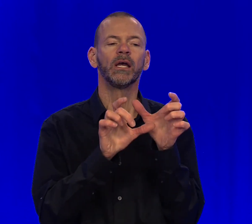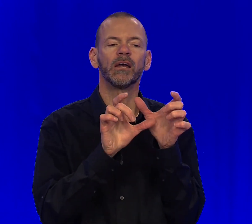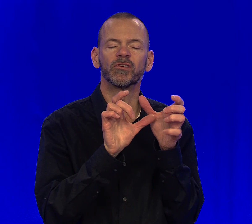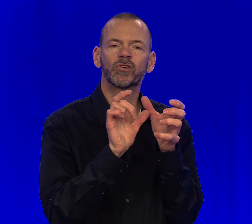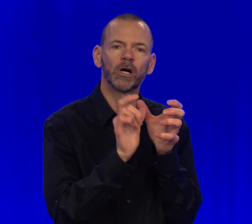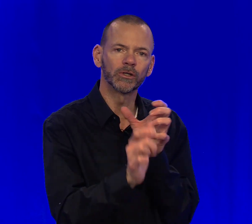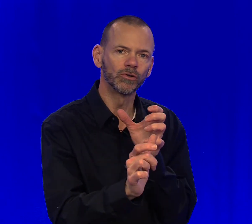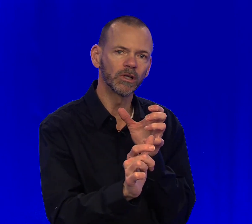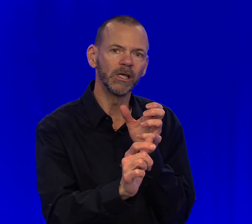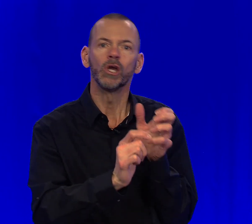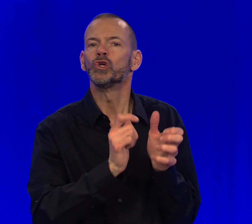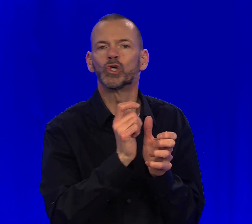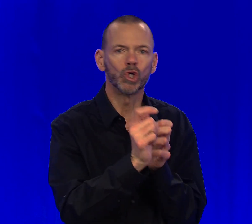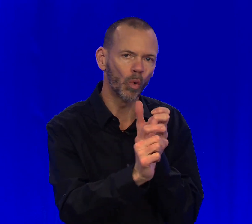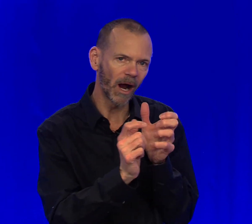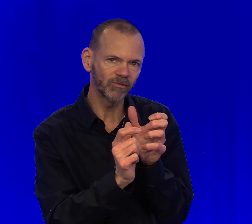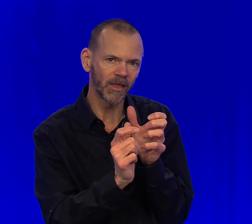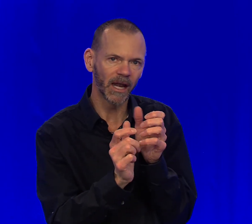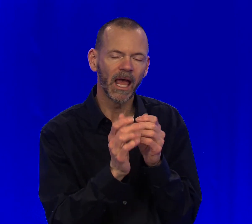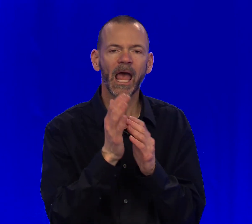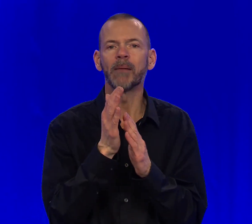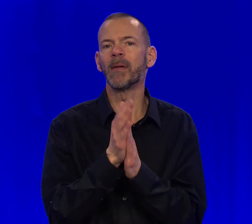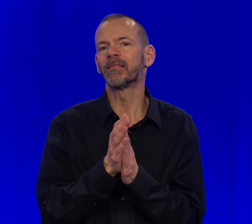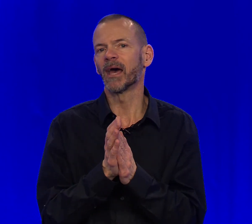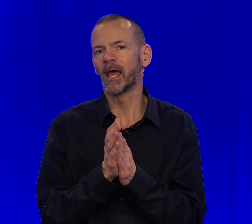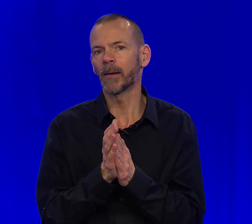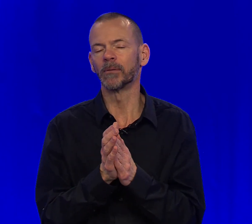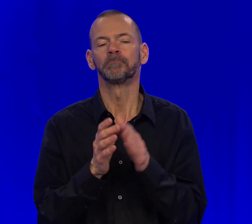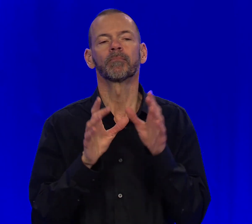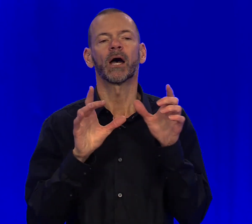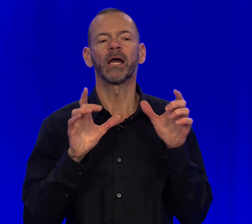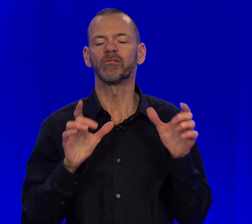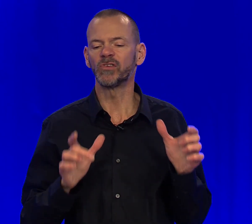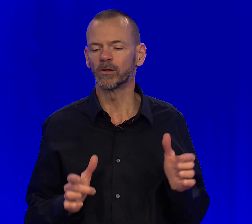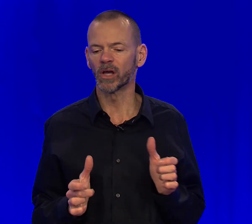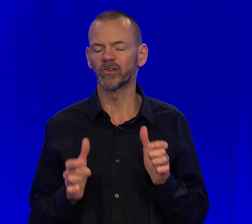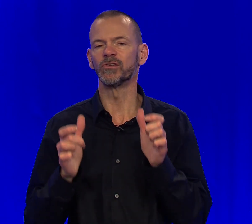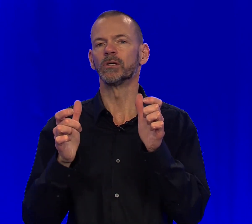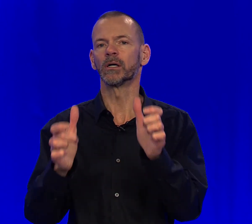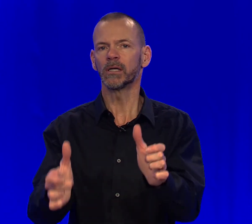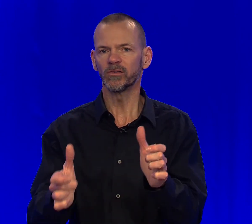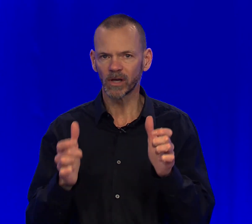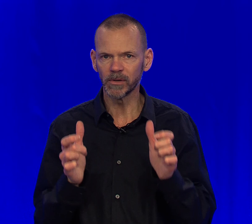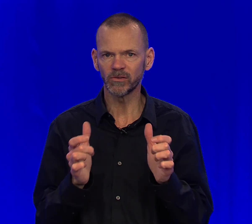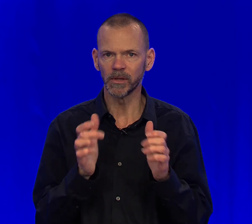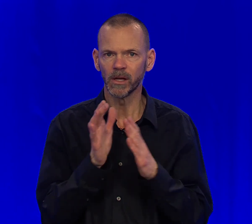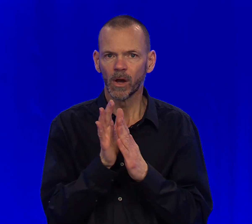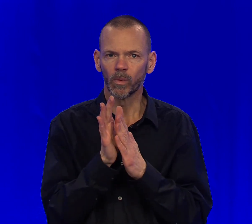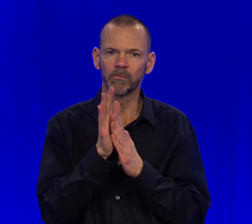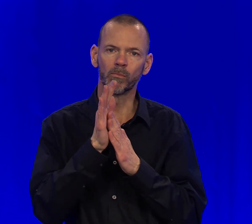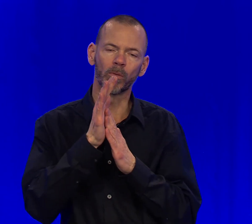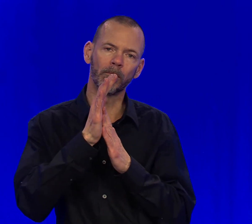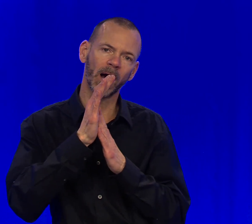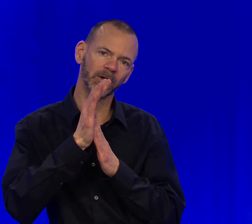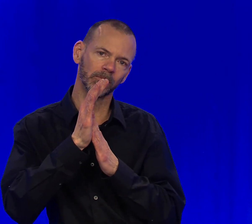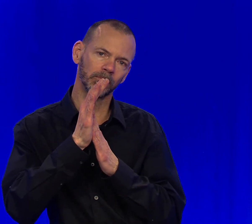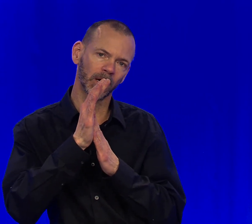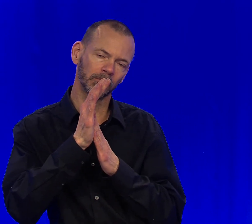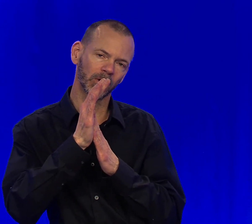if it's caught early, you can go after that and make that happen. I have seen lots of young kids come into me with more minor buckles